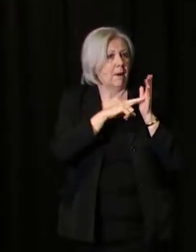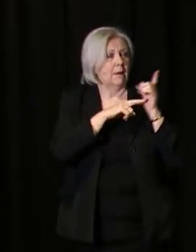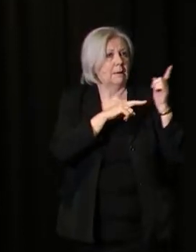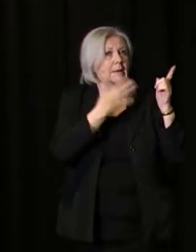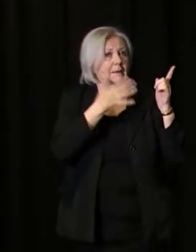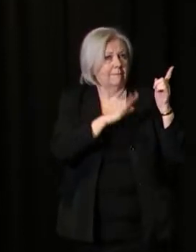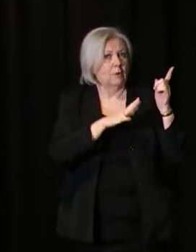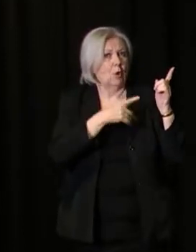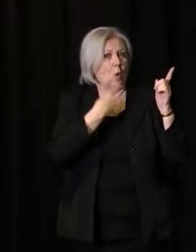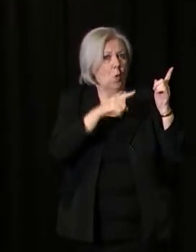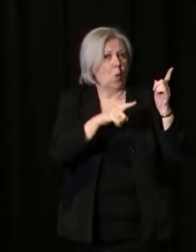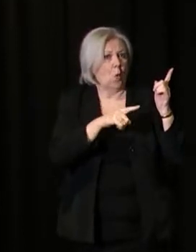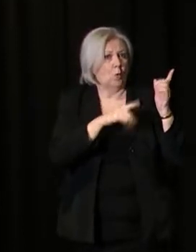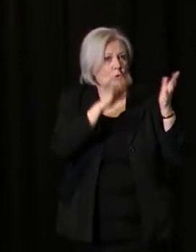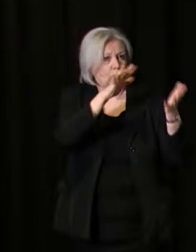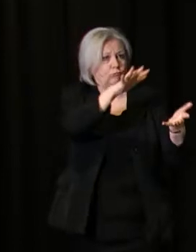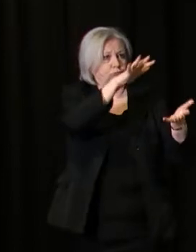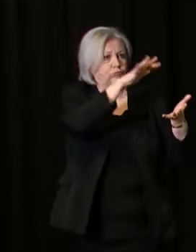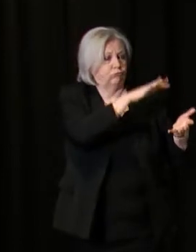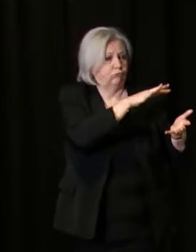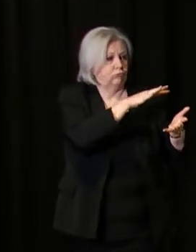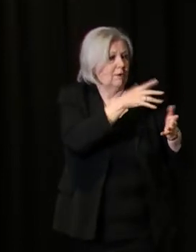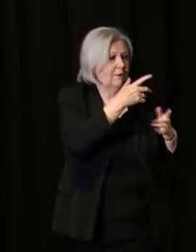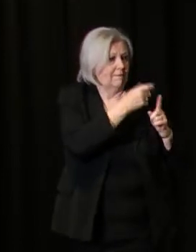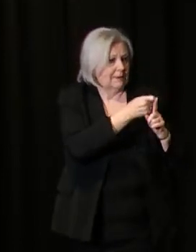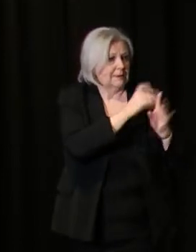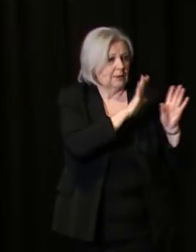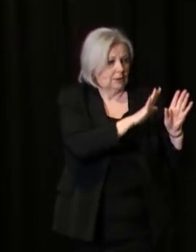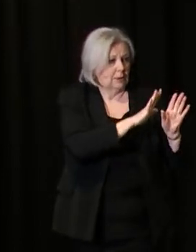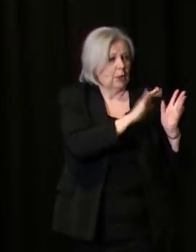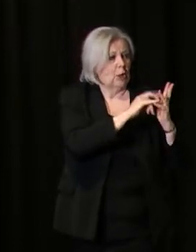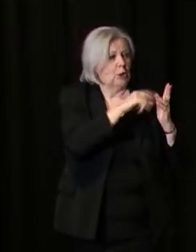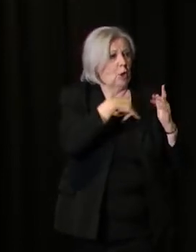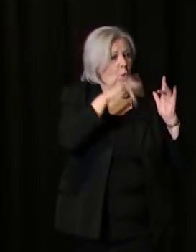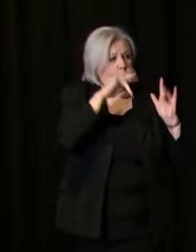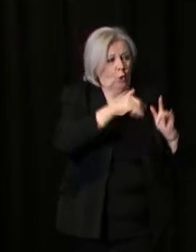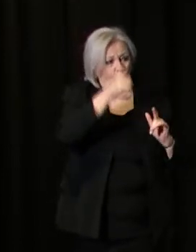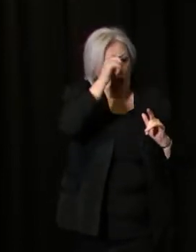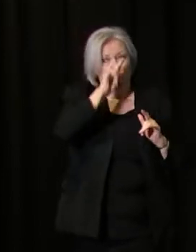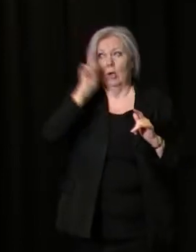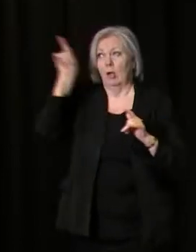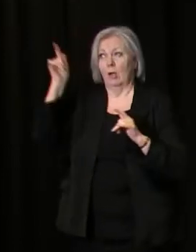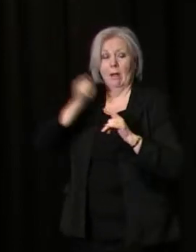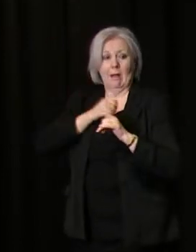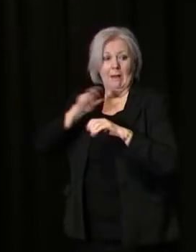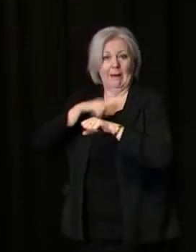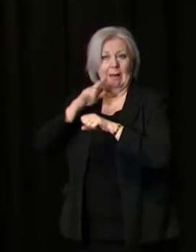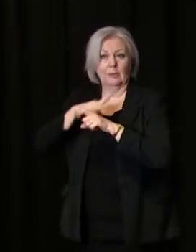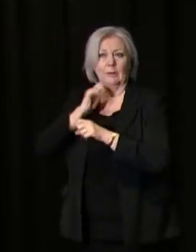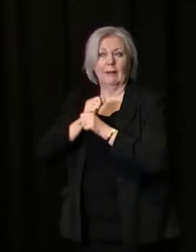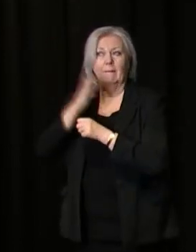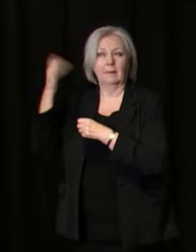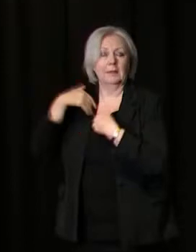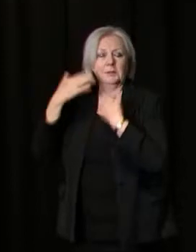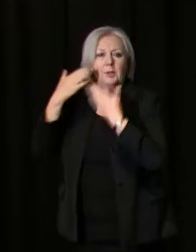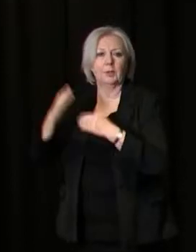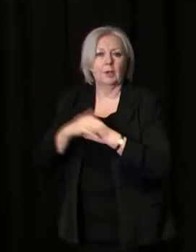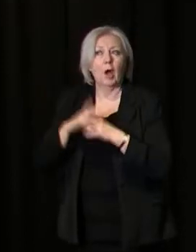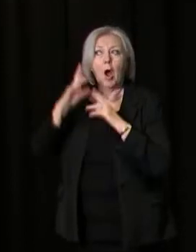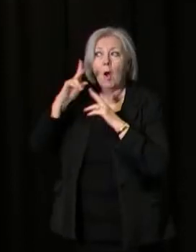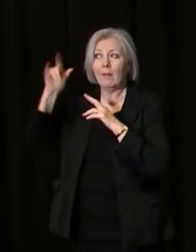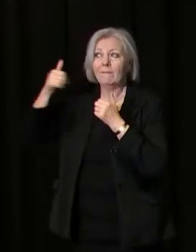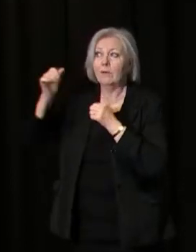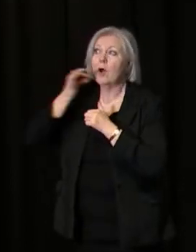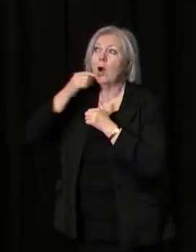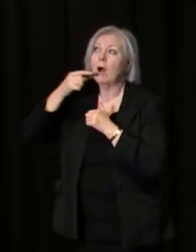US. You'd have to have a chat to the feds about our feds about what they've ordered and when and all of those sorts of things. Hopefully we've got an order in there and just got to wait